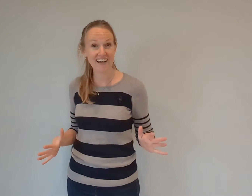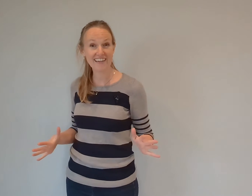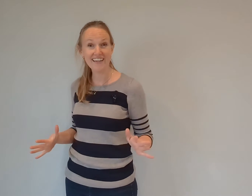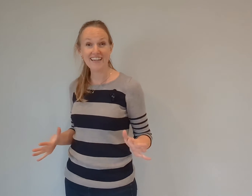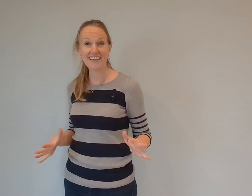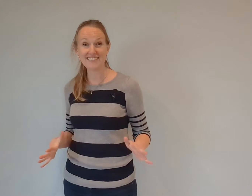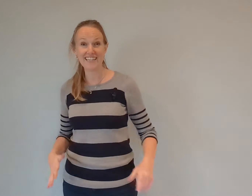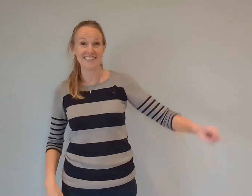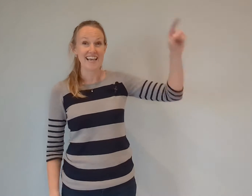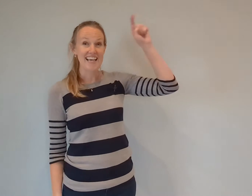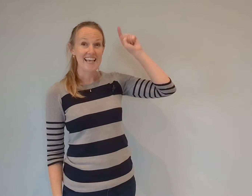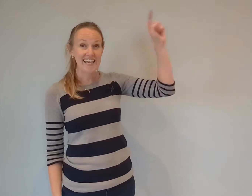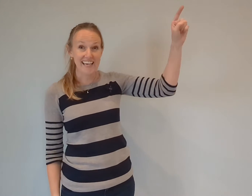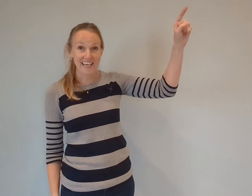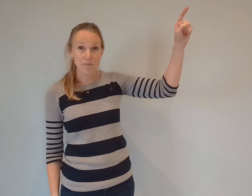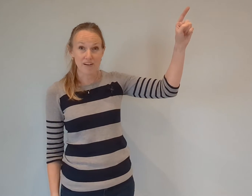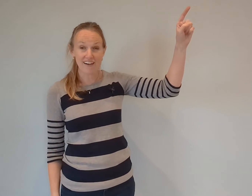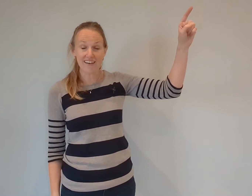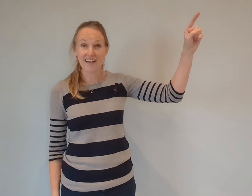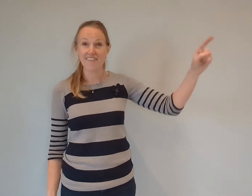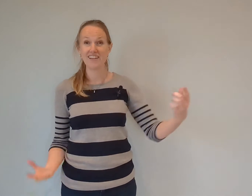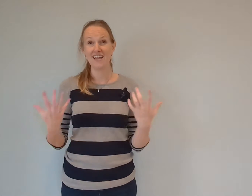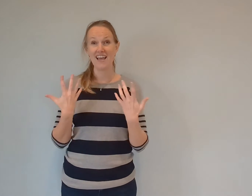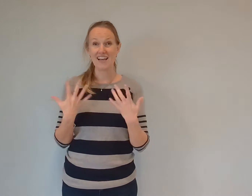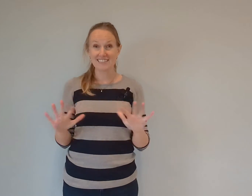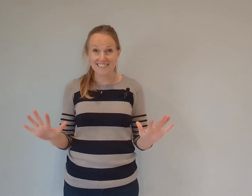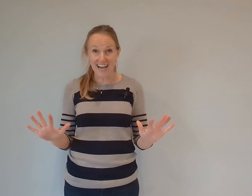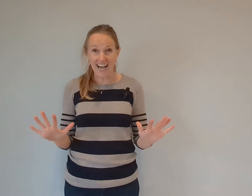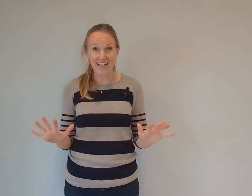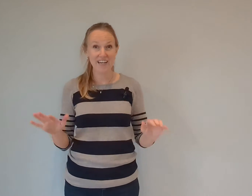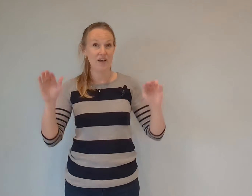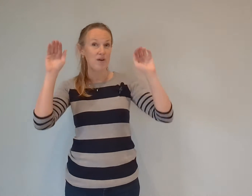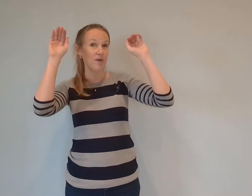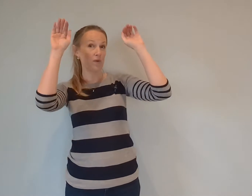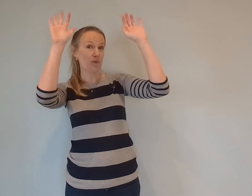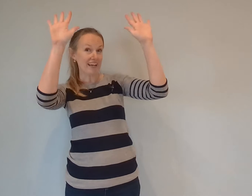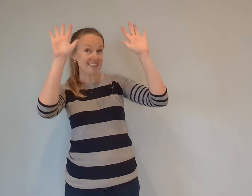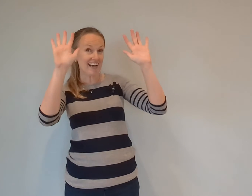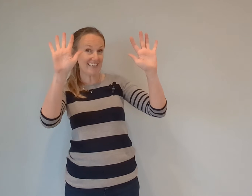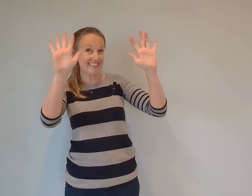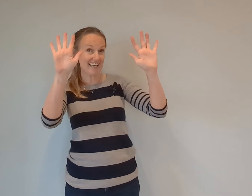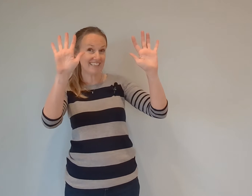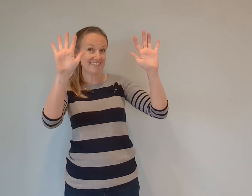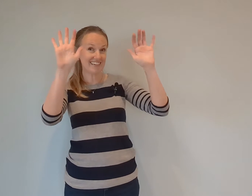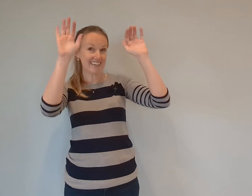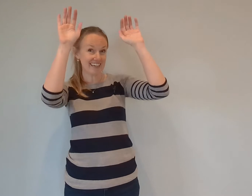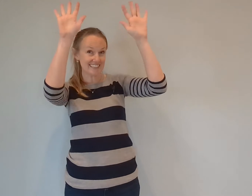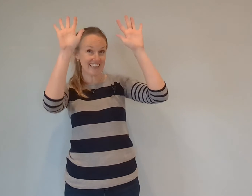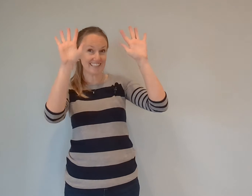line, it says, he, pointing God in heaven, has done great, high 10, right? High 10, high